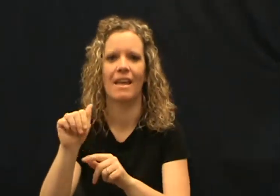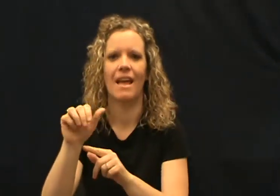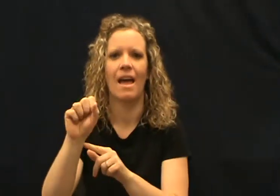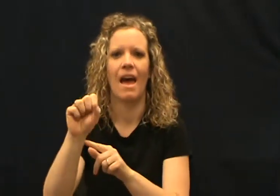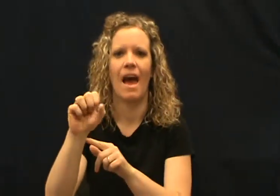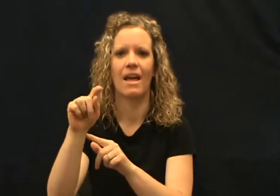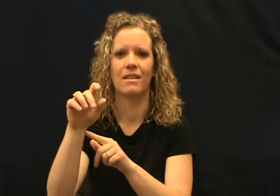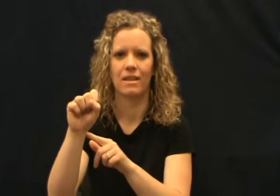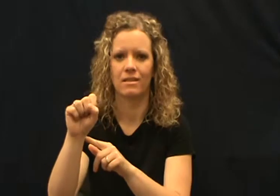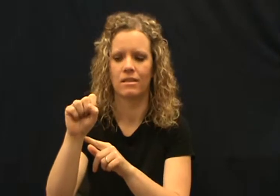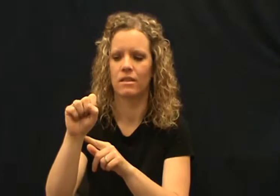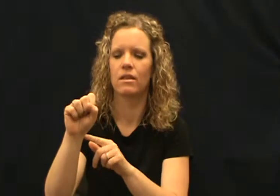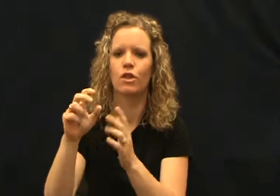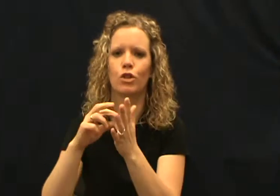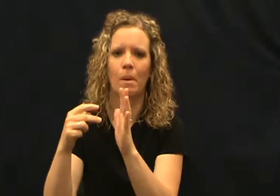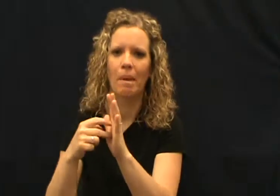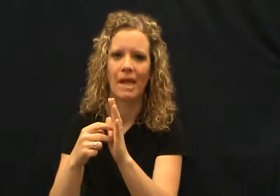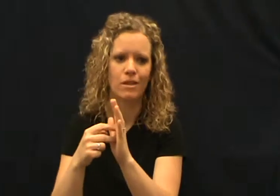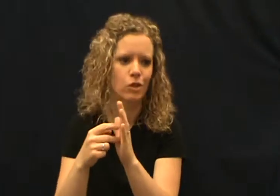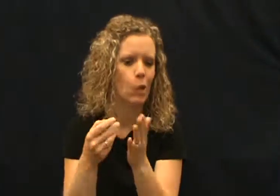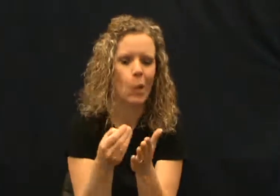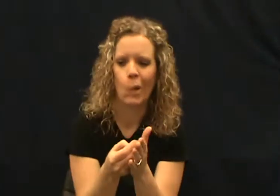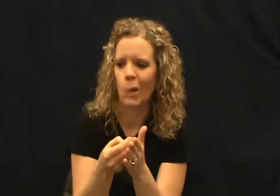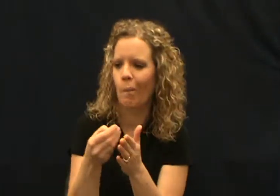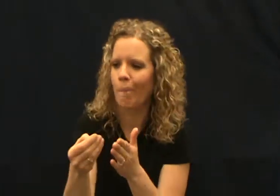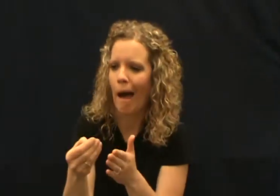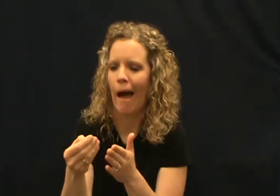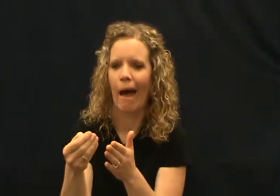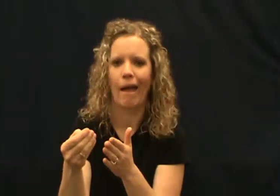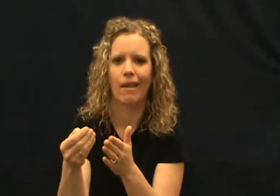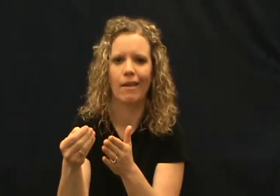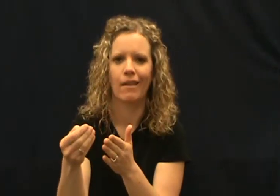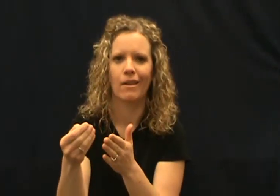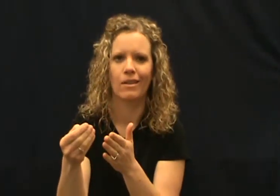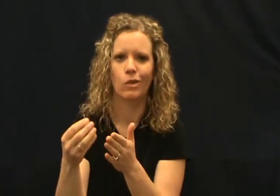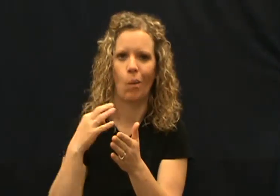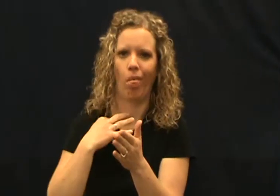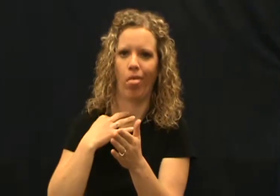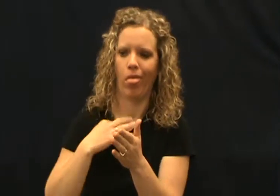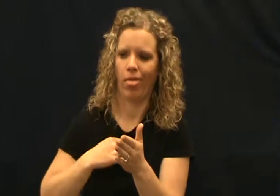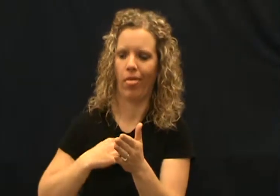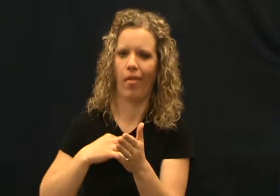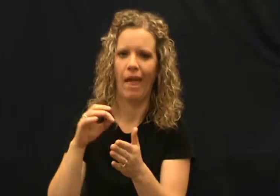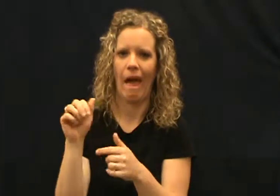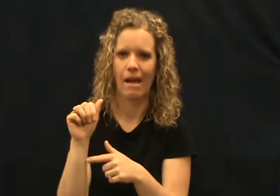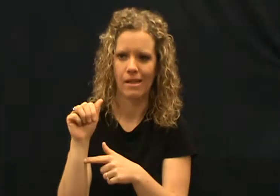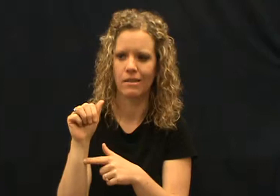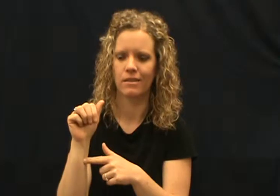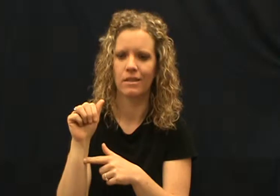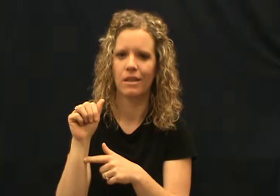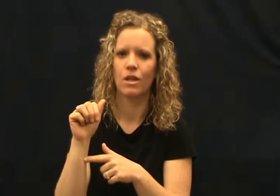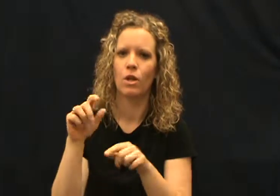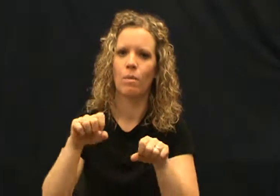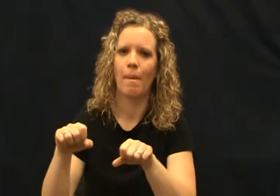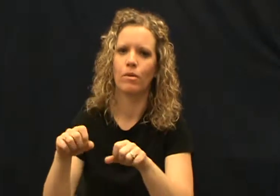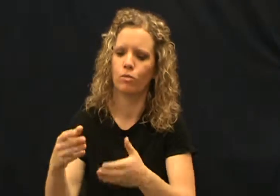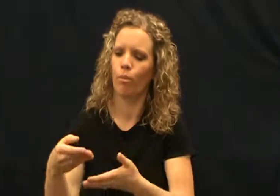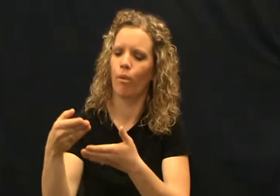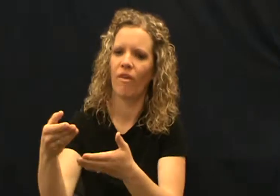assets or build assets in order for you to be able to provide your good or your service in your business.